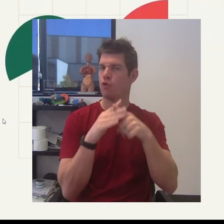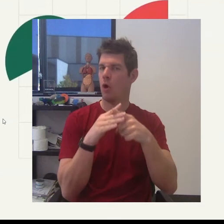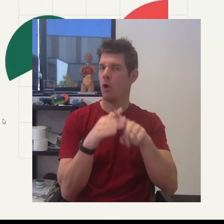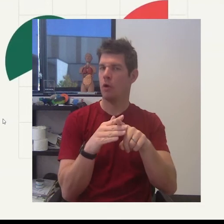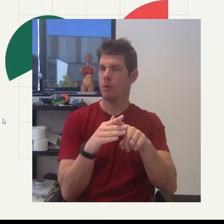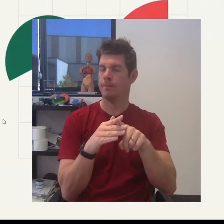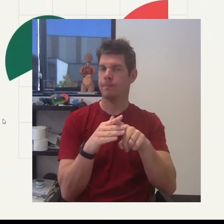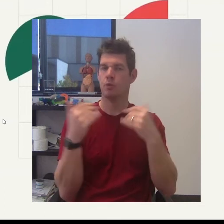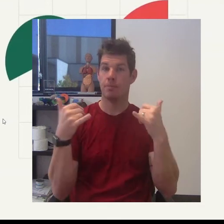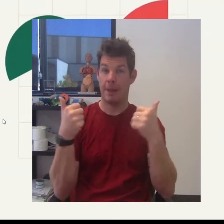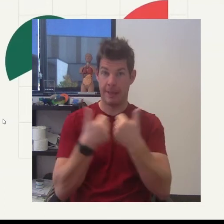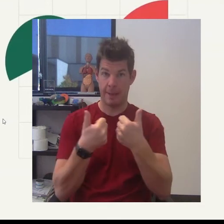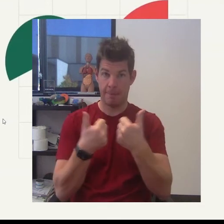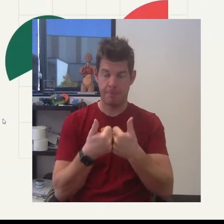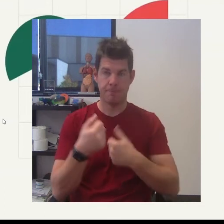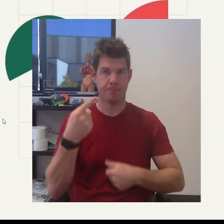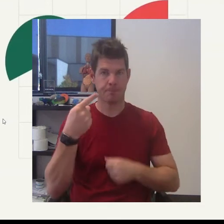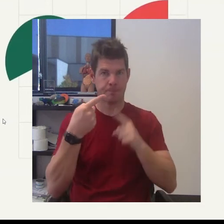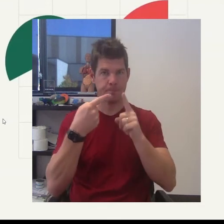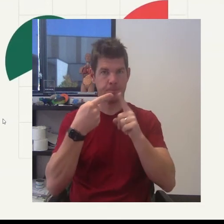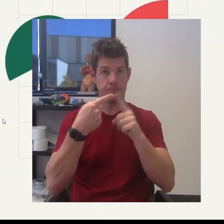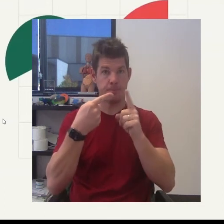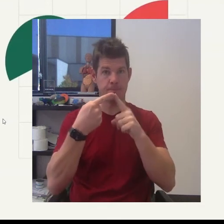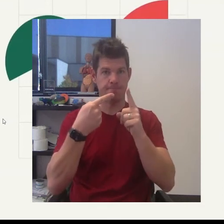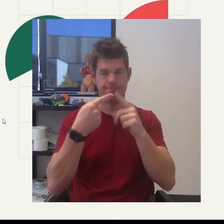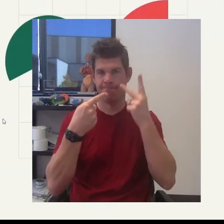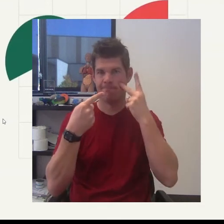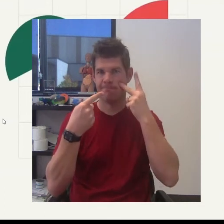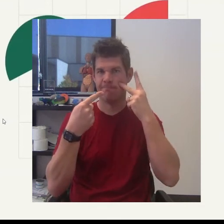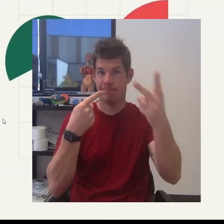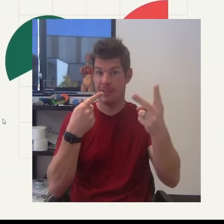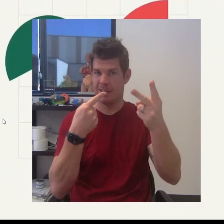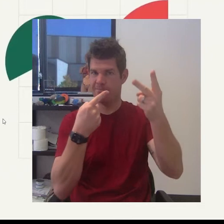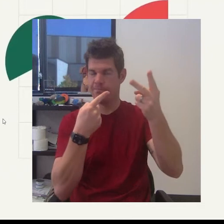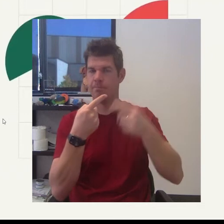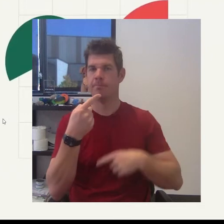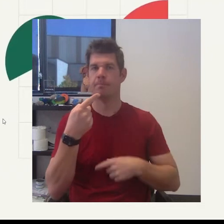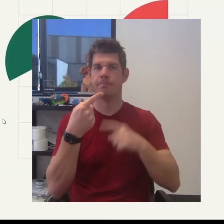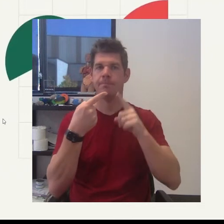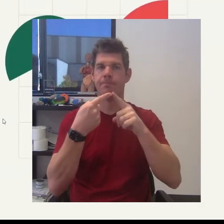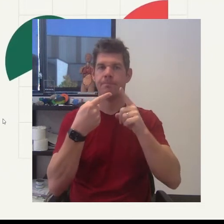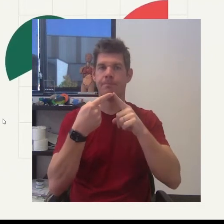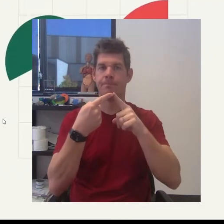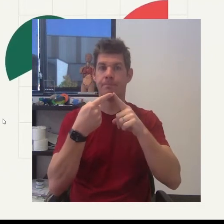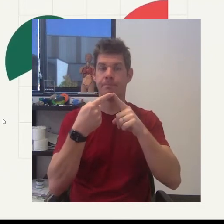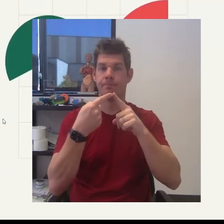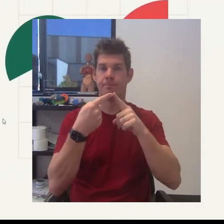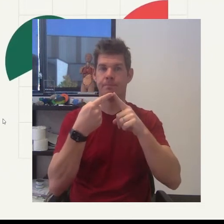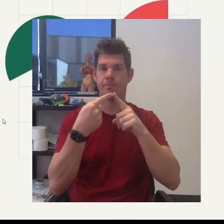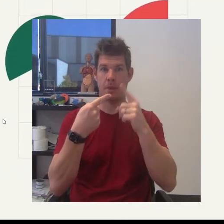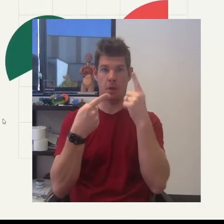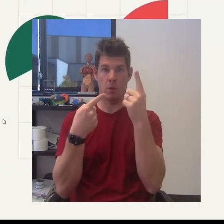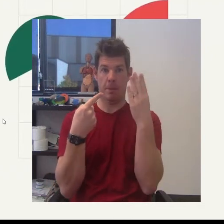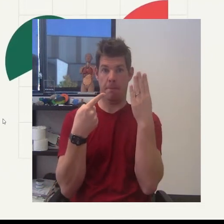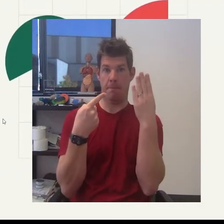us started to play the game. So the first thing that you're going to need that you see there at the top of the screen is that you are going to